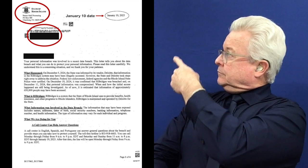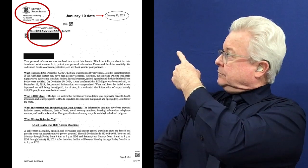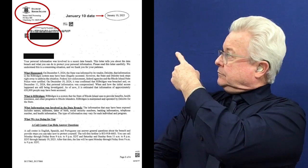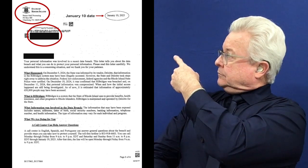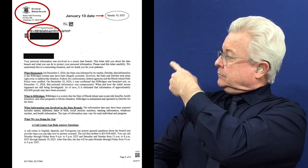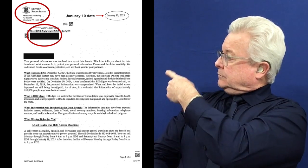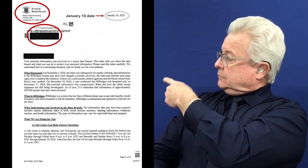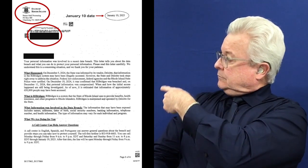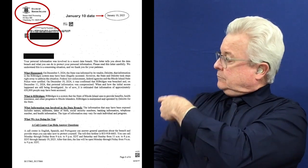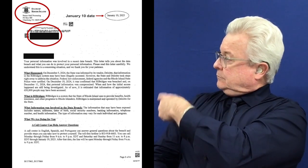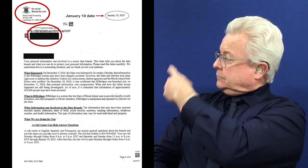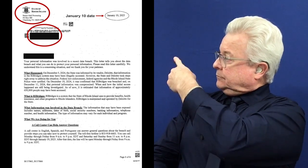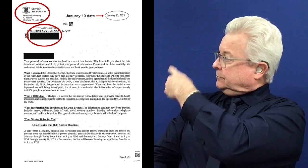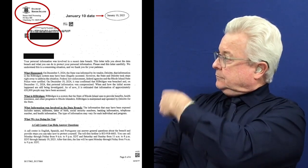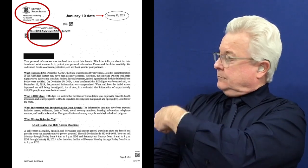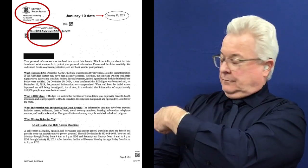may recall.